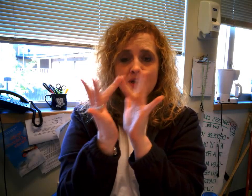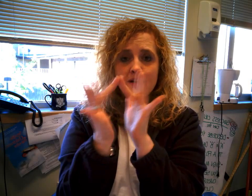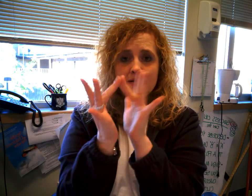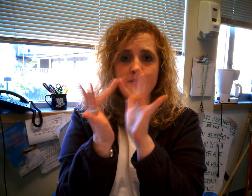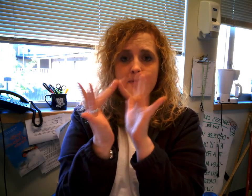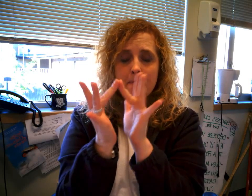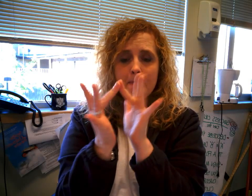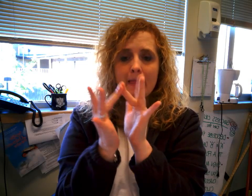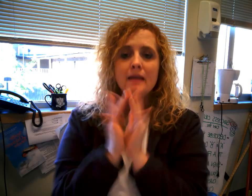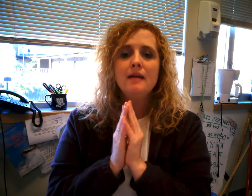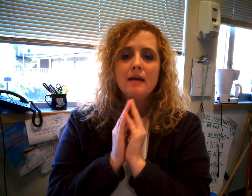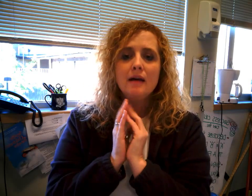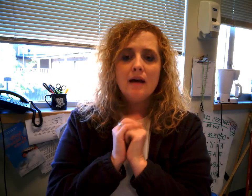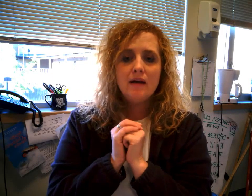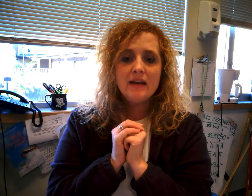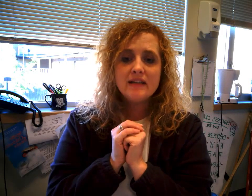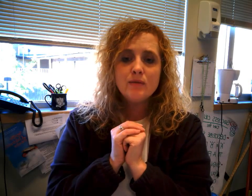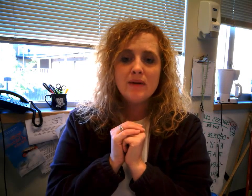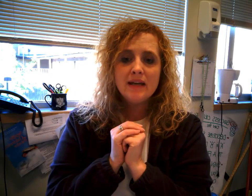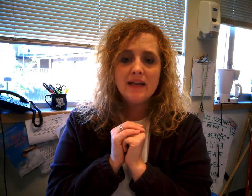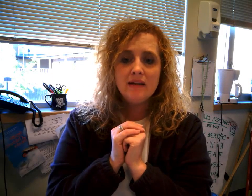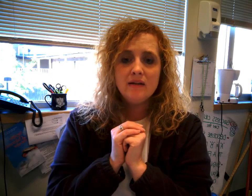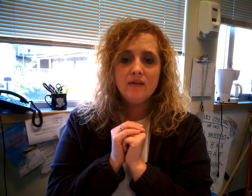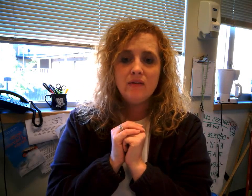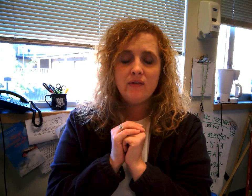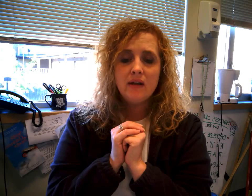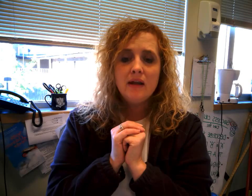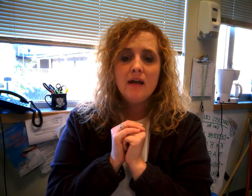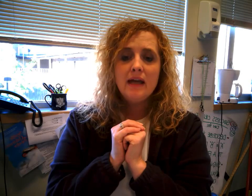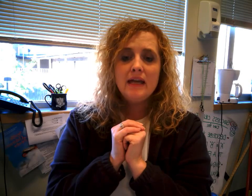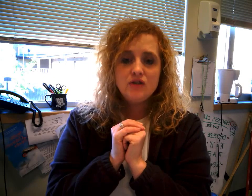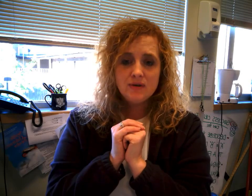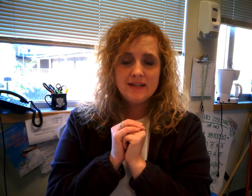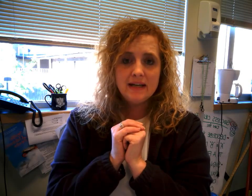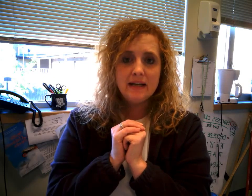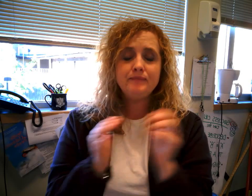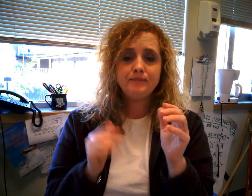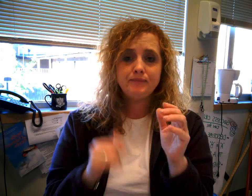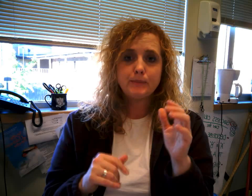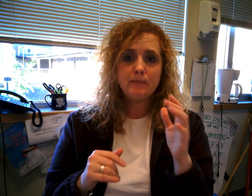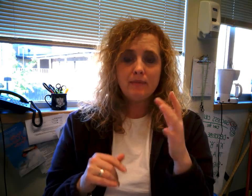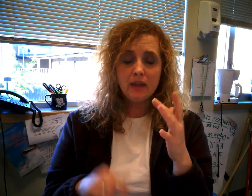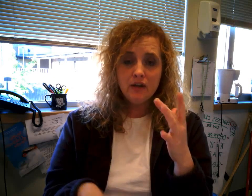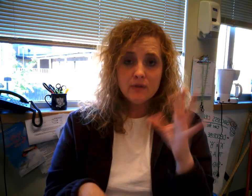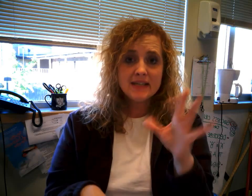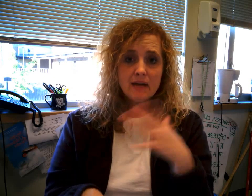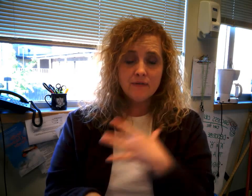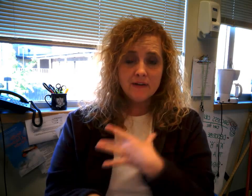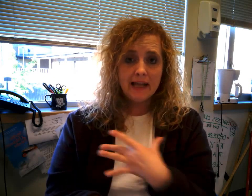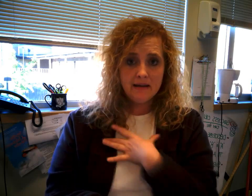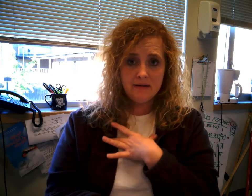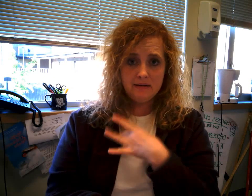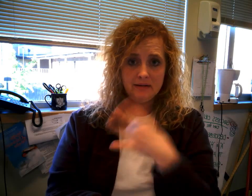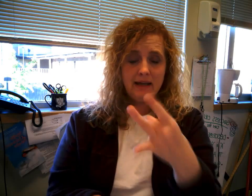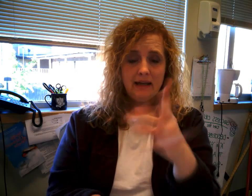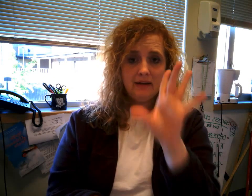You wouldn't use this for like if somebody walked by and you knew them from whatever, something happened and you